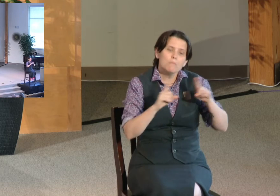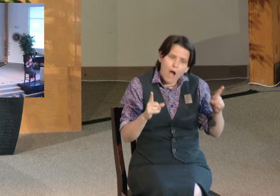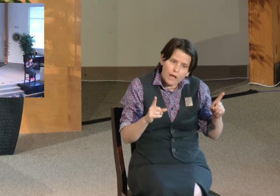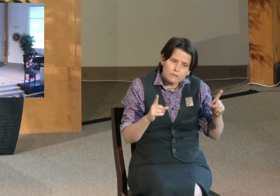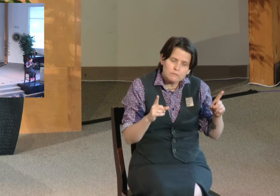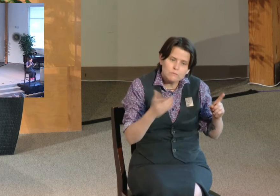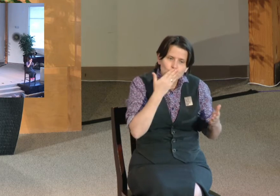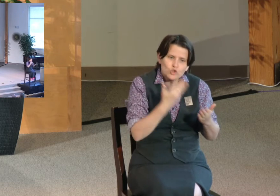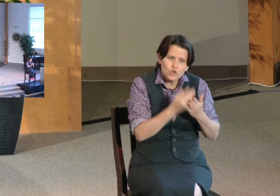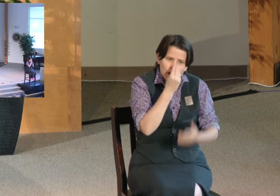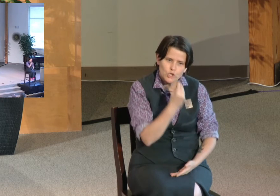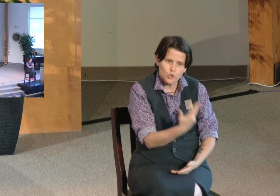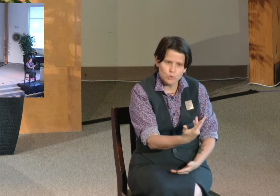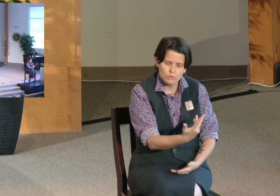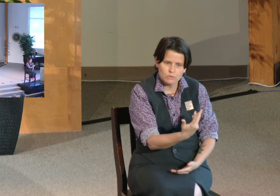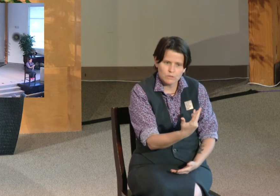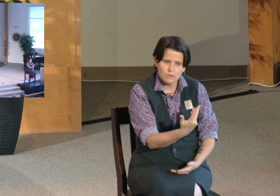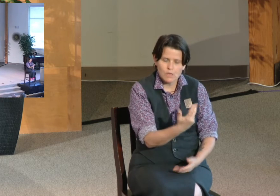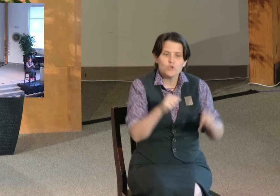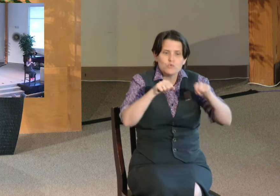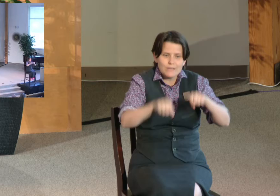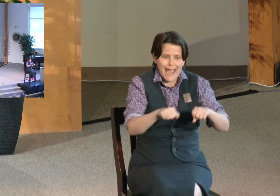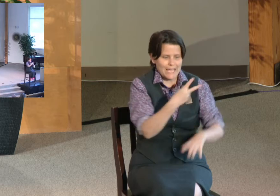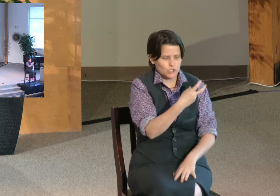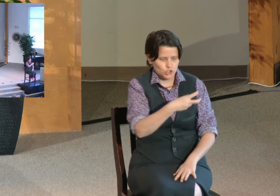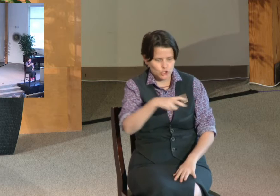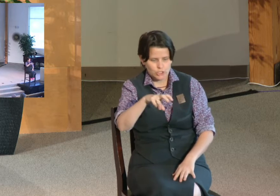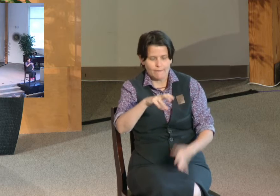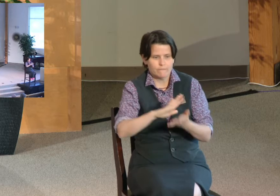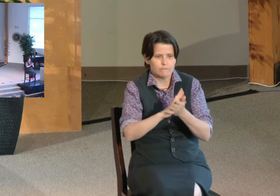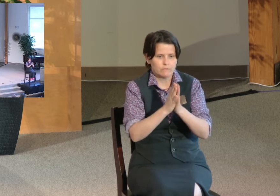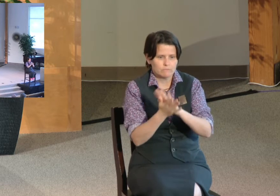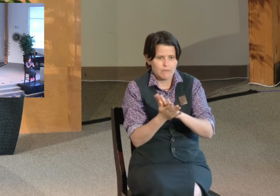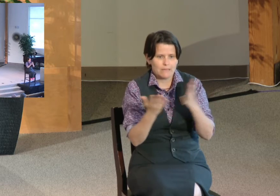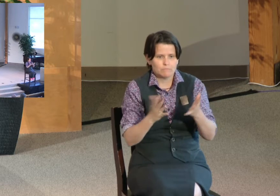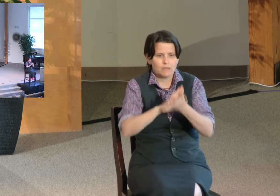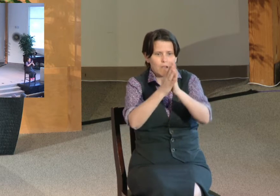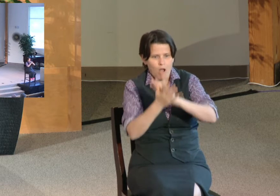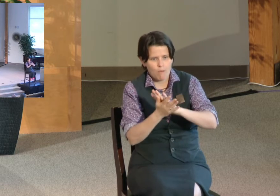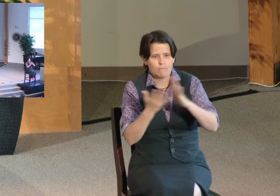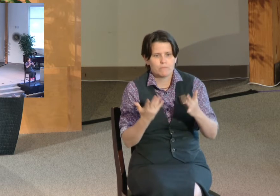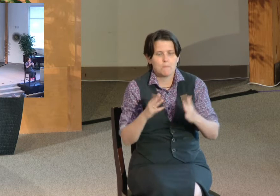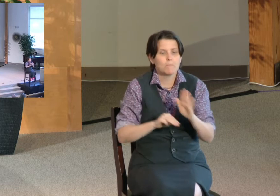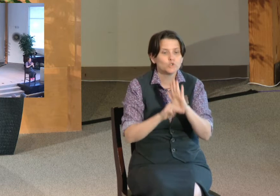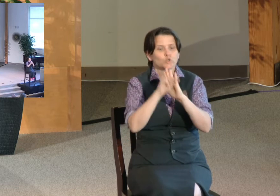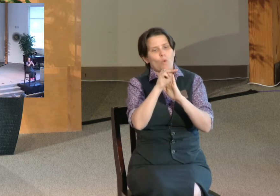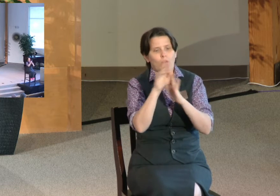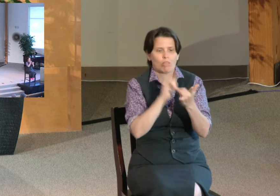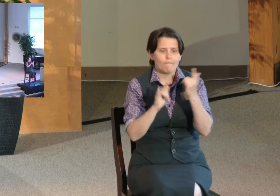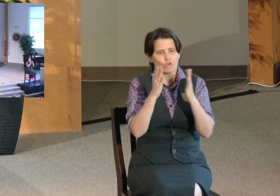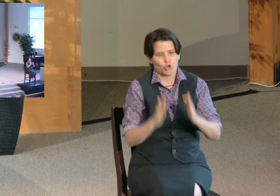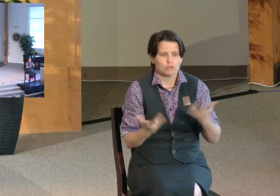can transform them. So the first thing that is suggested for a healthy lover